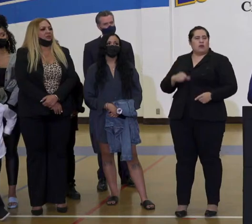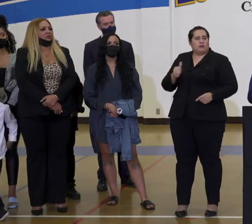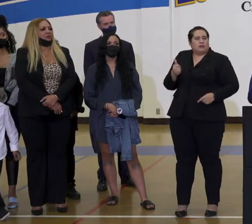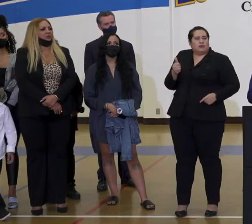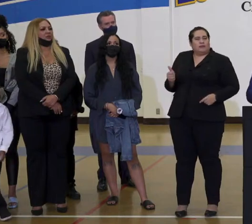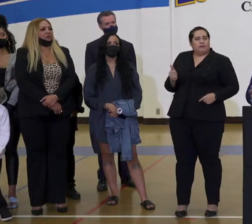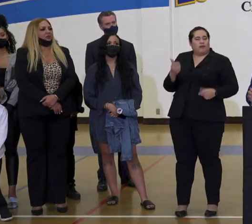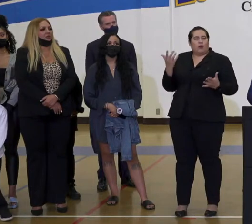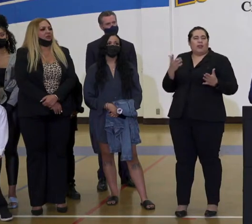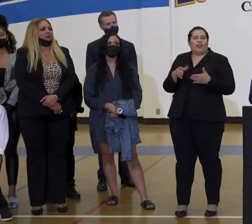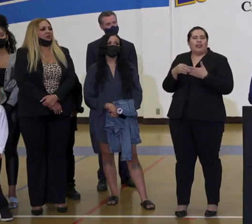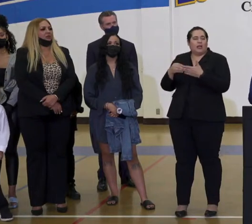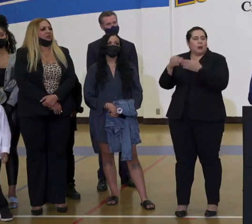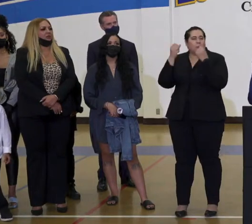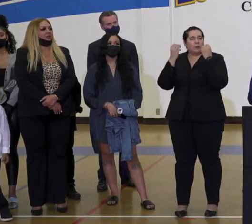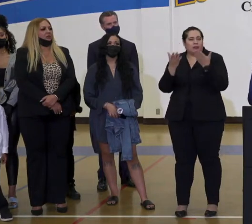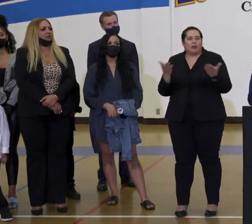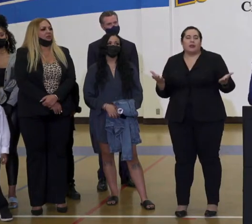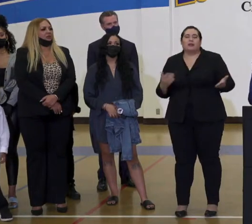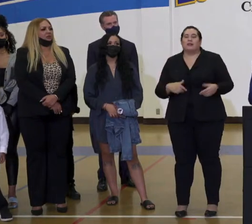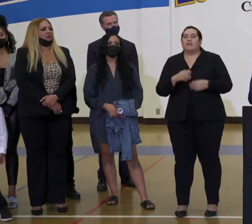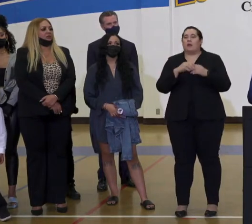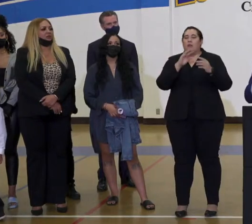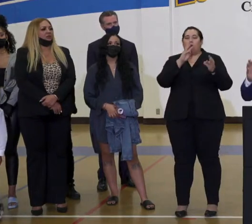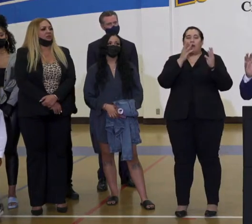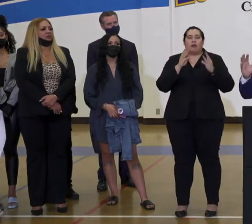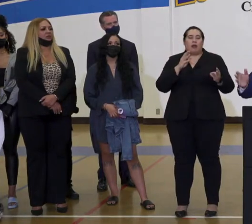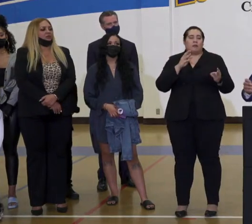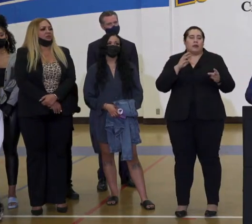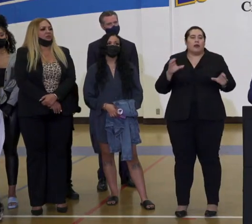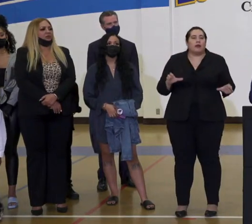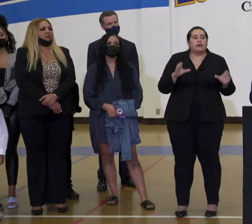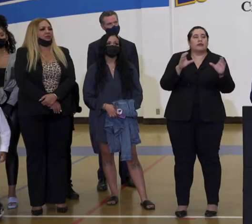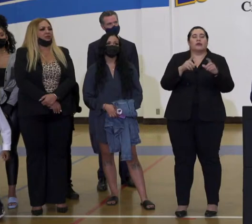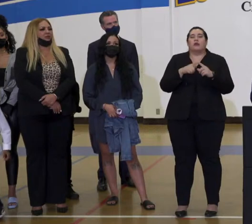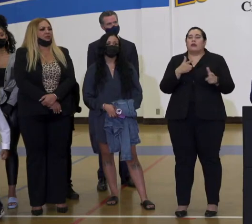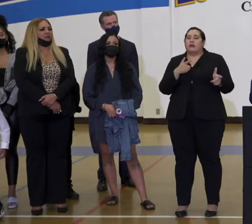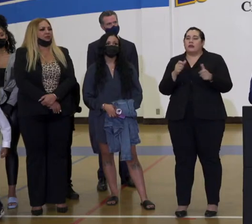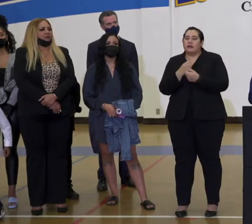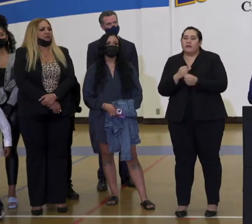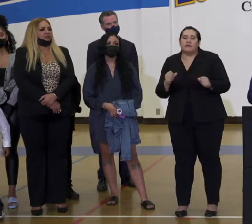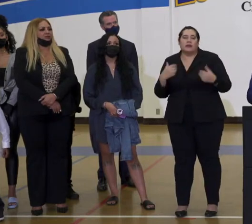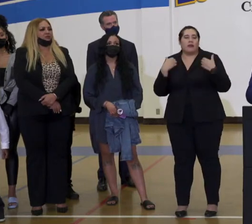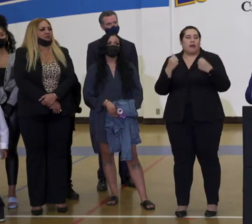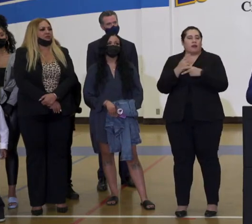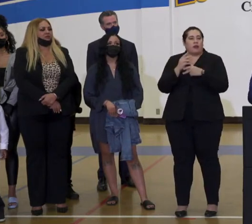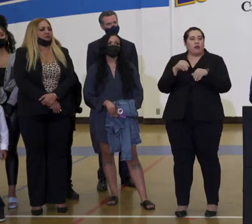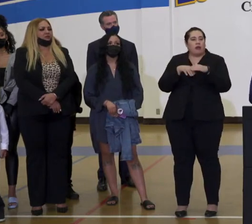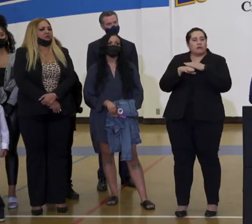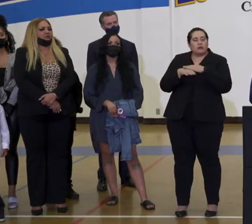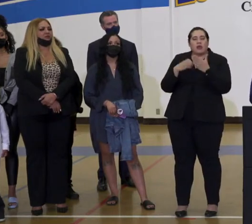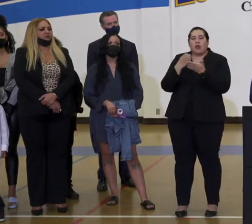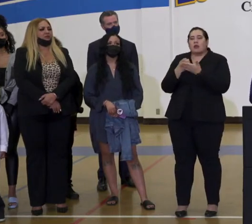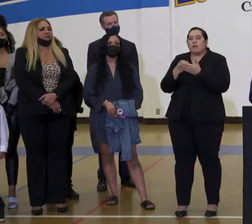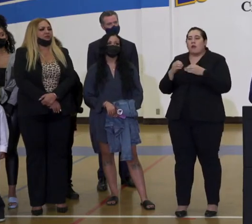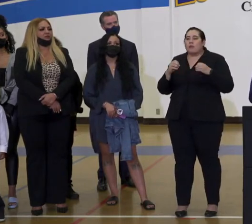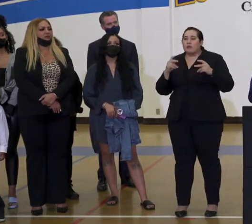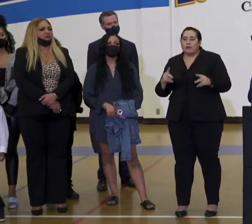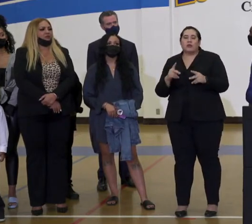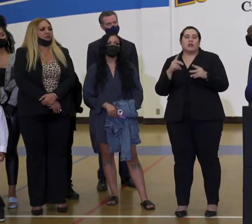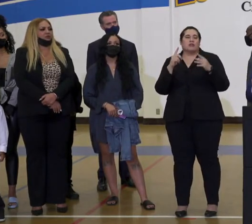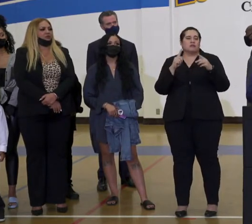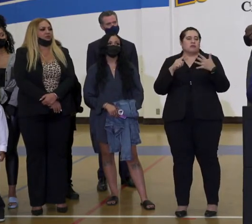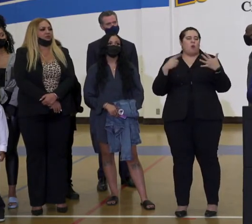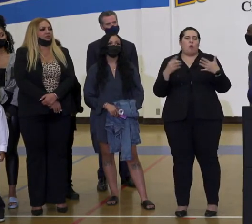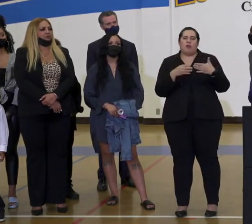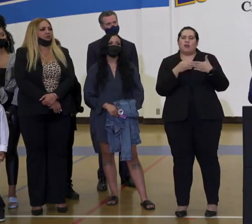in leading on so many things, from climate action to reproductive freedom, gun safety, healthcare access, economic opportunity.